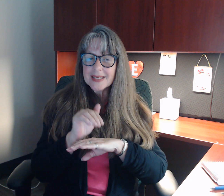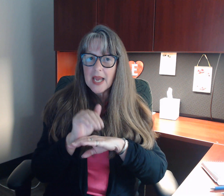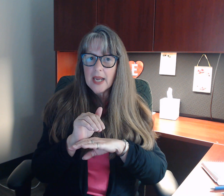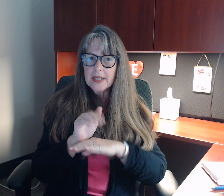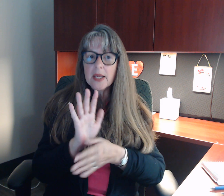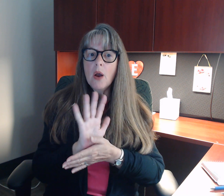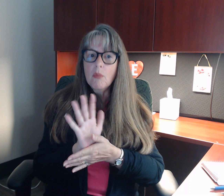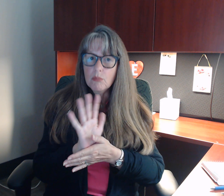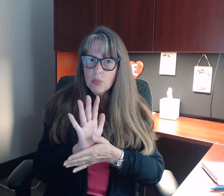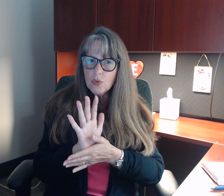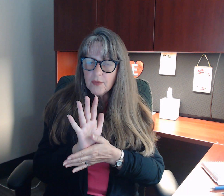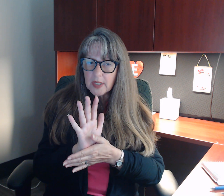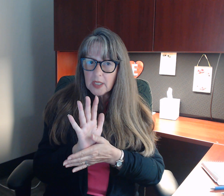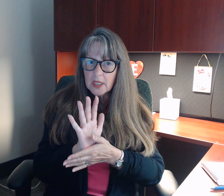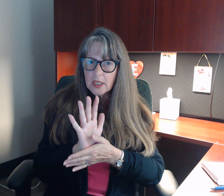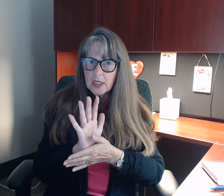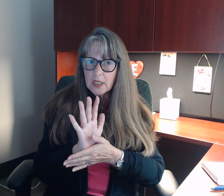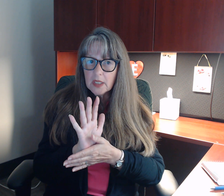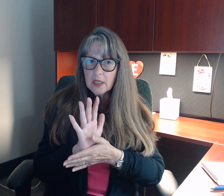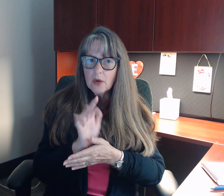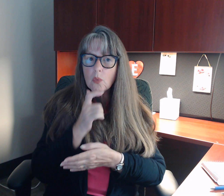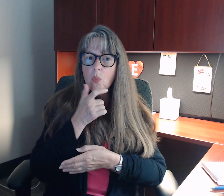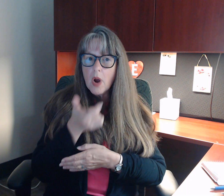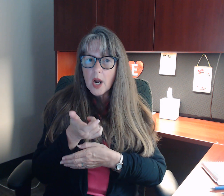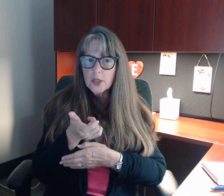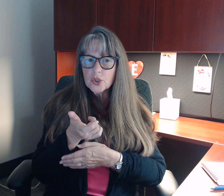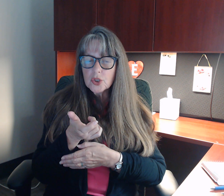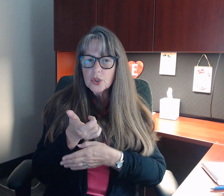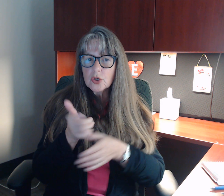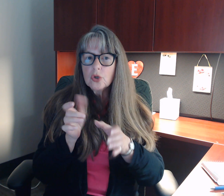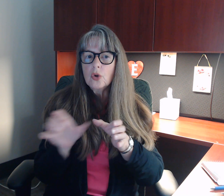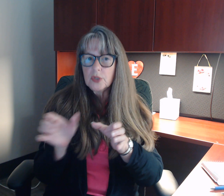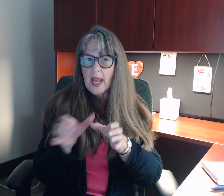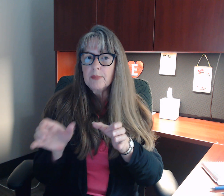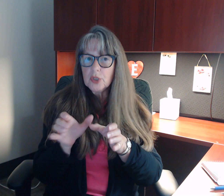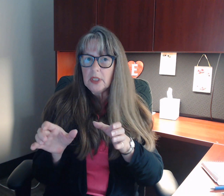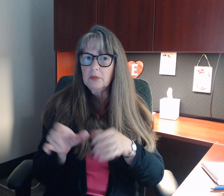night, movie, watched, closed captioning.